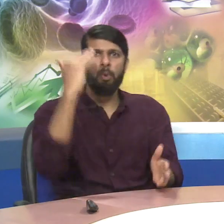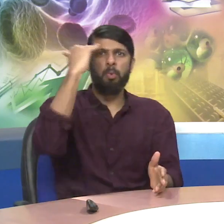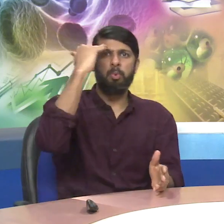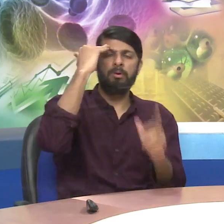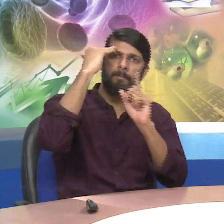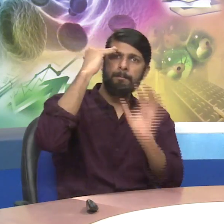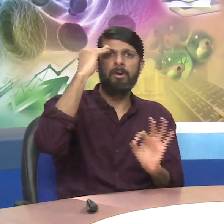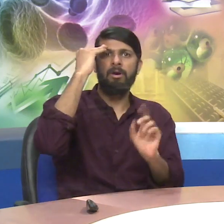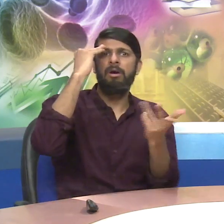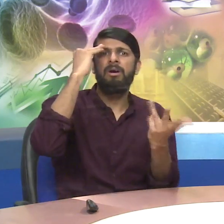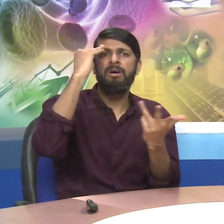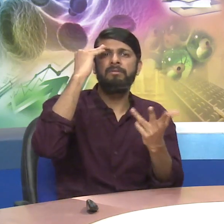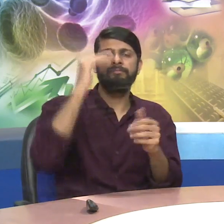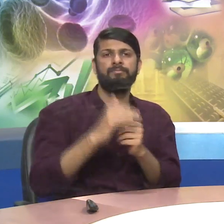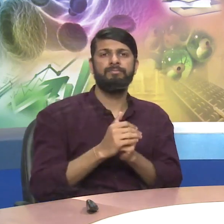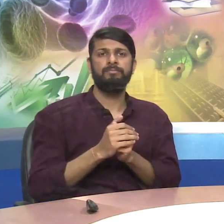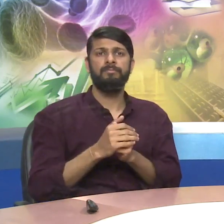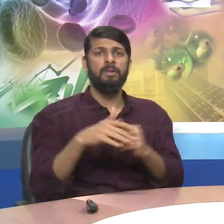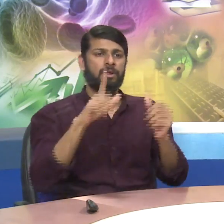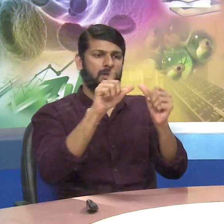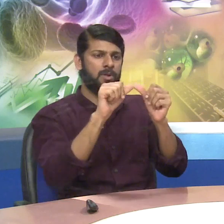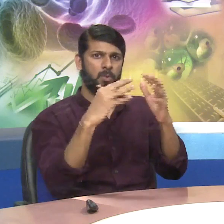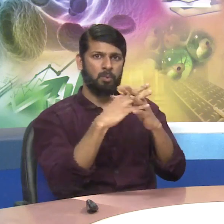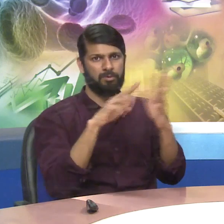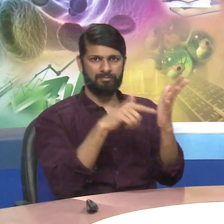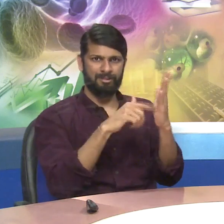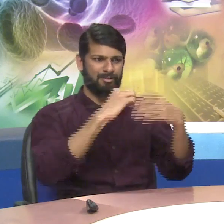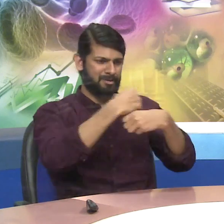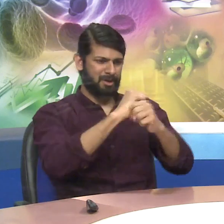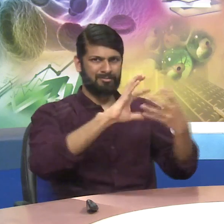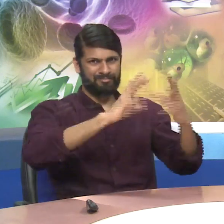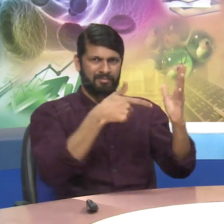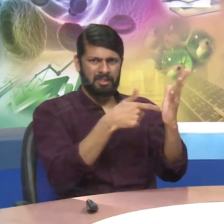this memorable last line of the preamble.